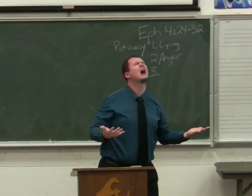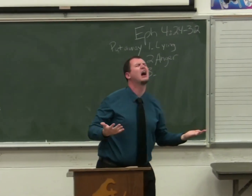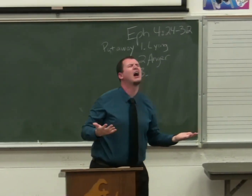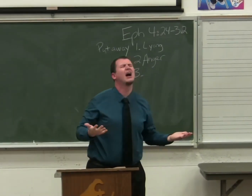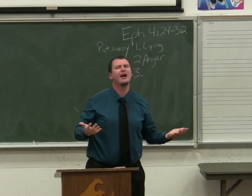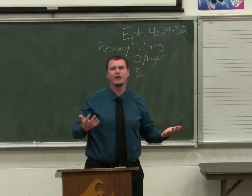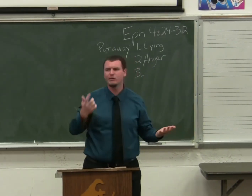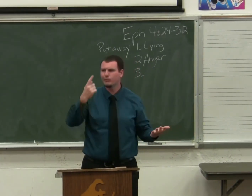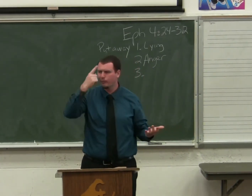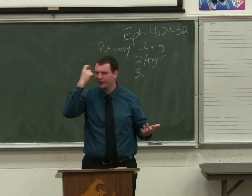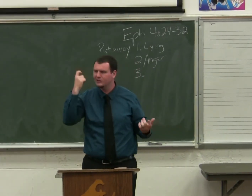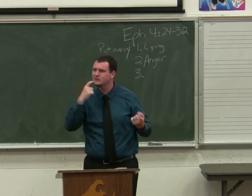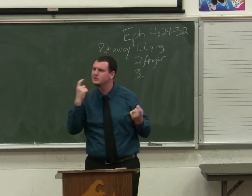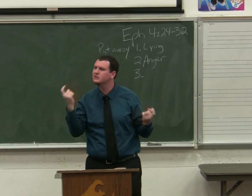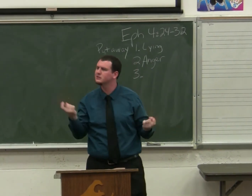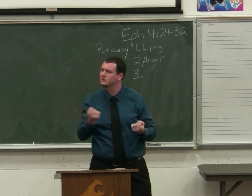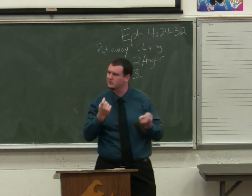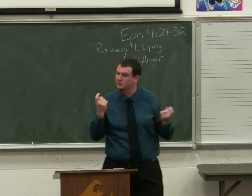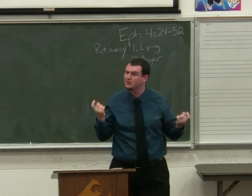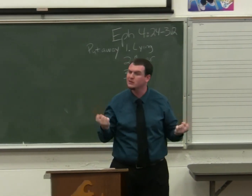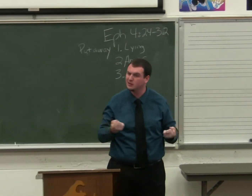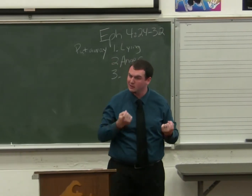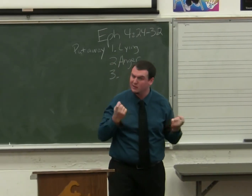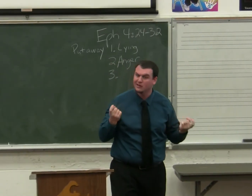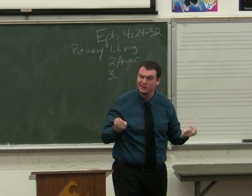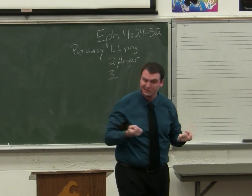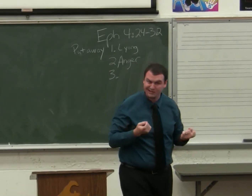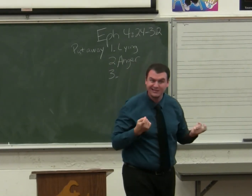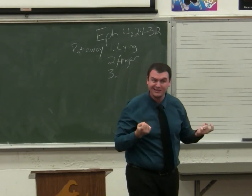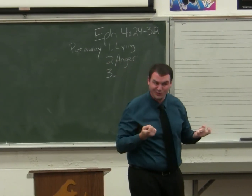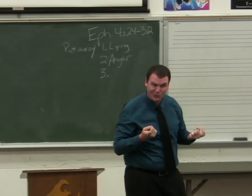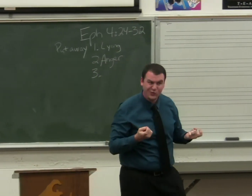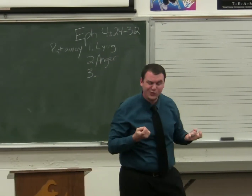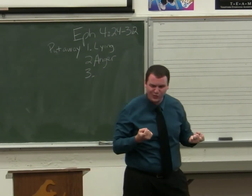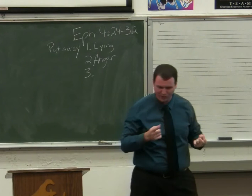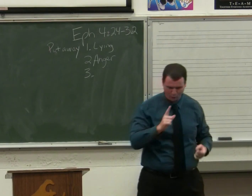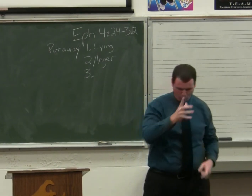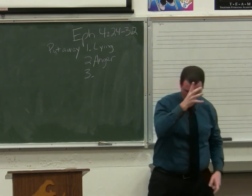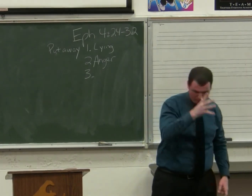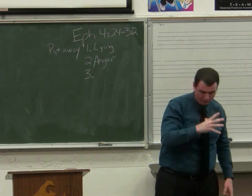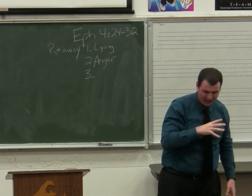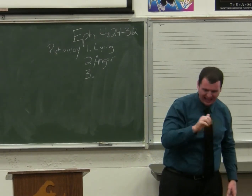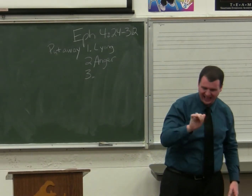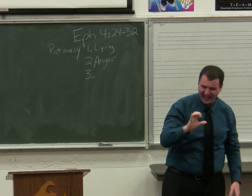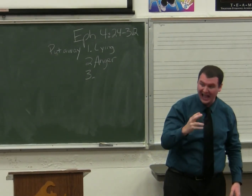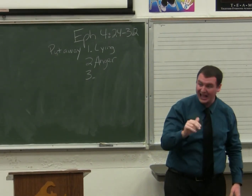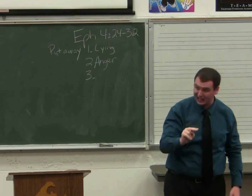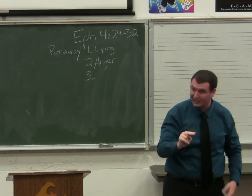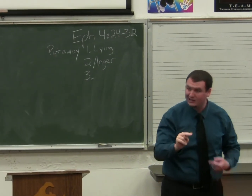God, why did you allow the city to beat us? Defeat us, and God says, because of sin.